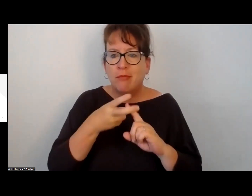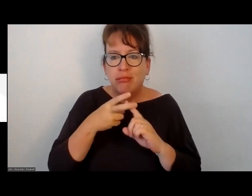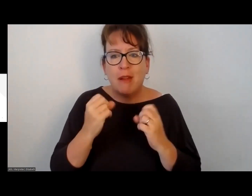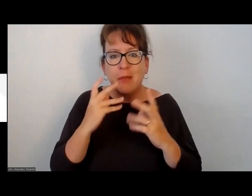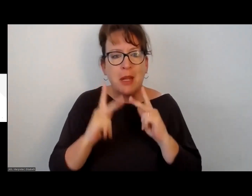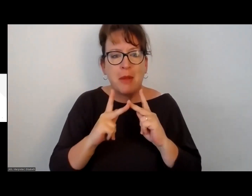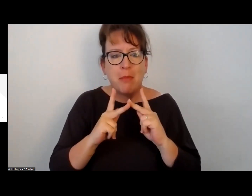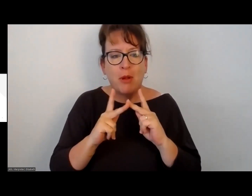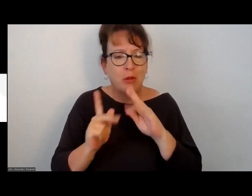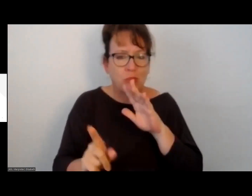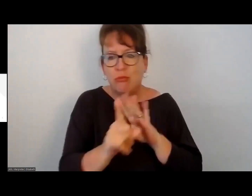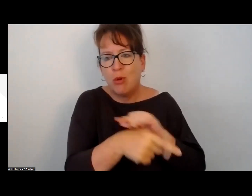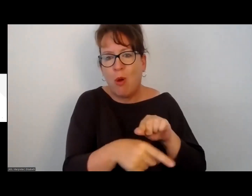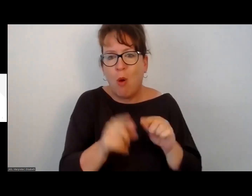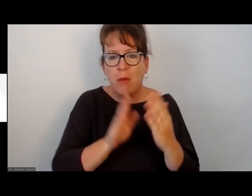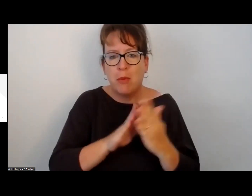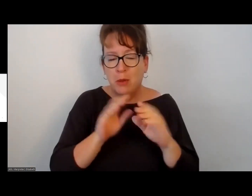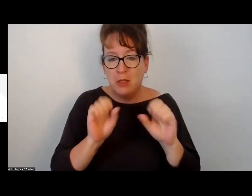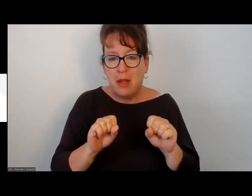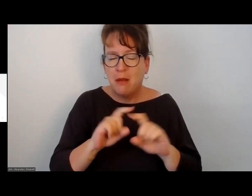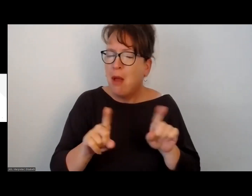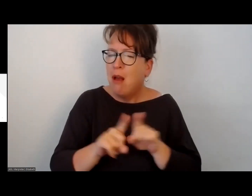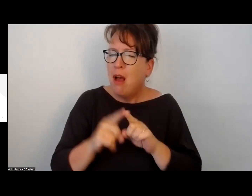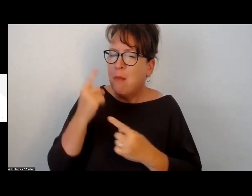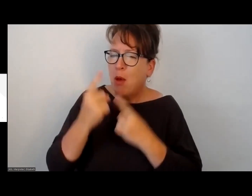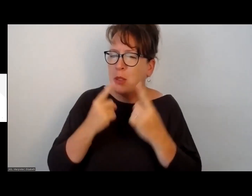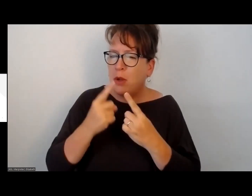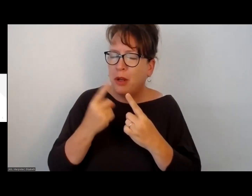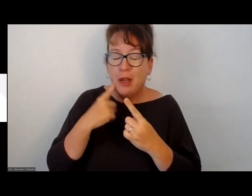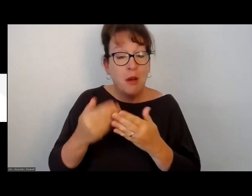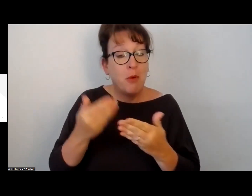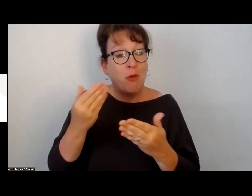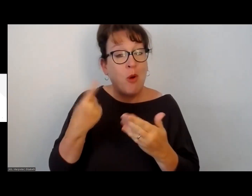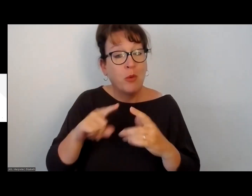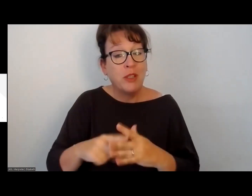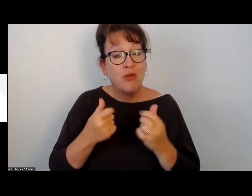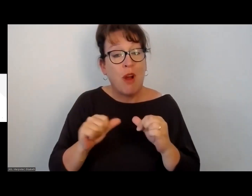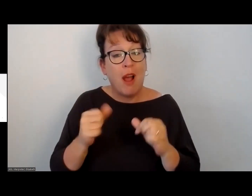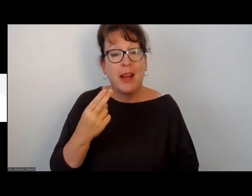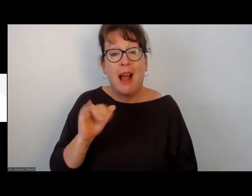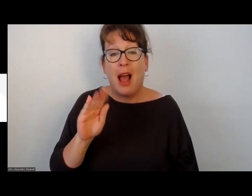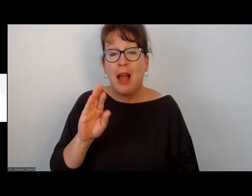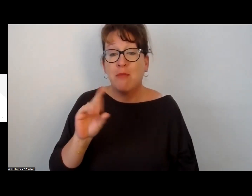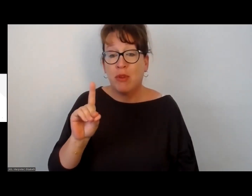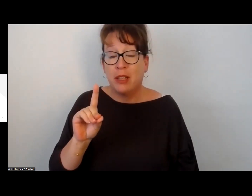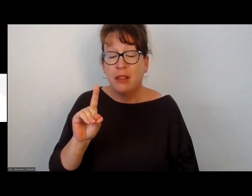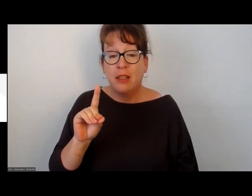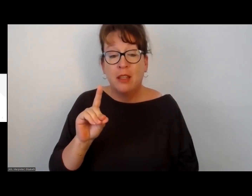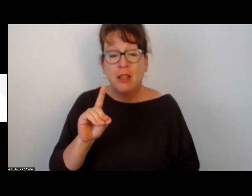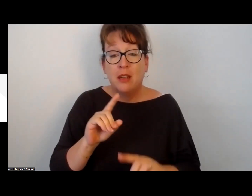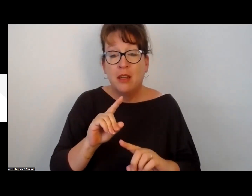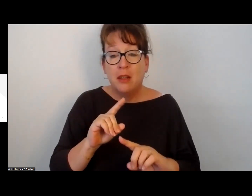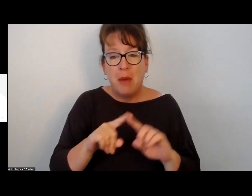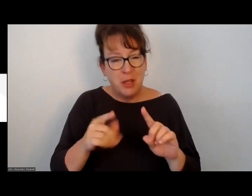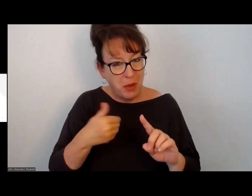though wondering, you know, we did try the hybrid approach in this most recent time, and I'm just wondering, like, do we have the